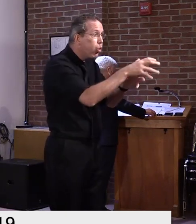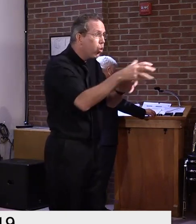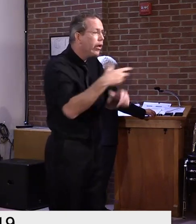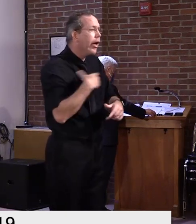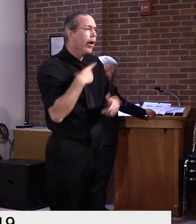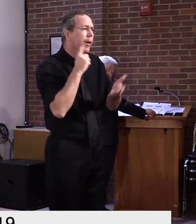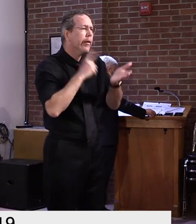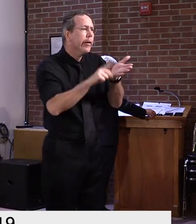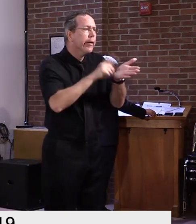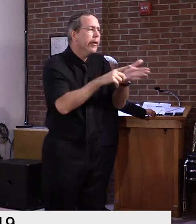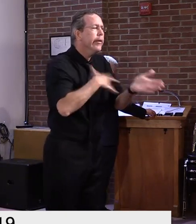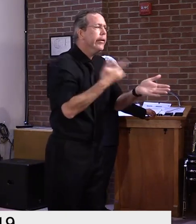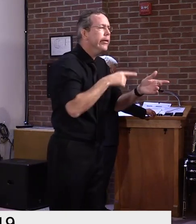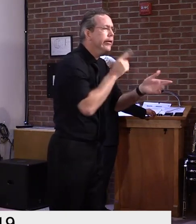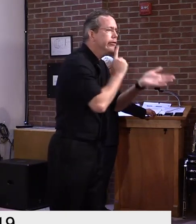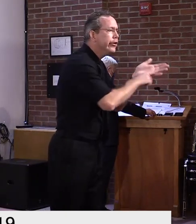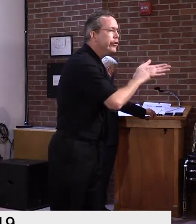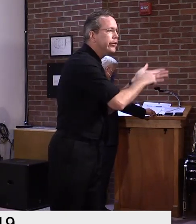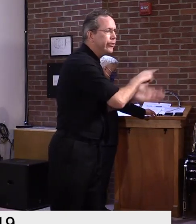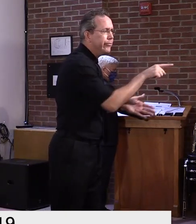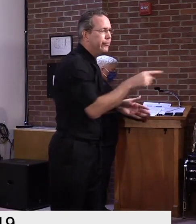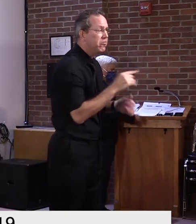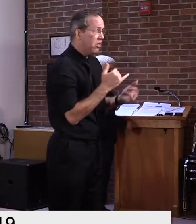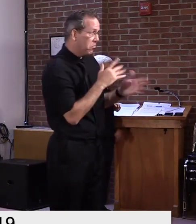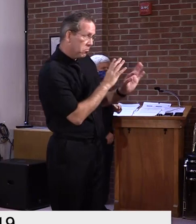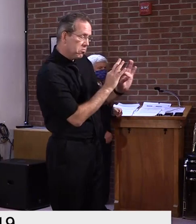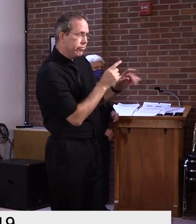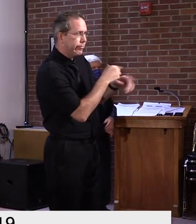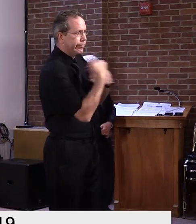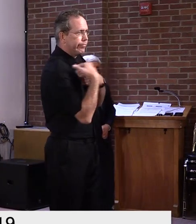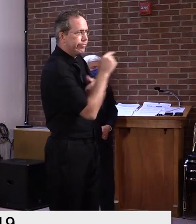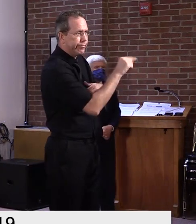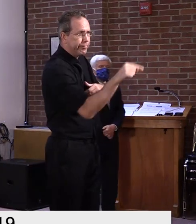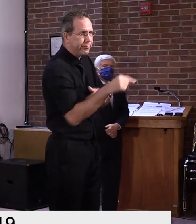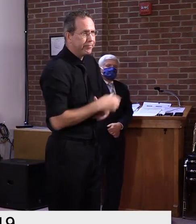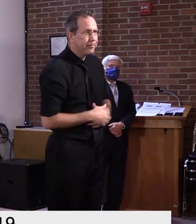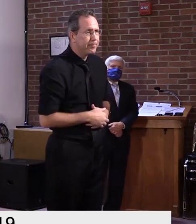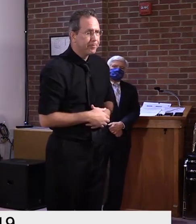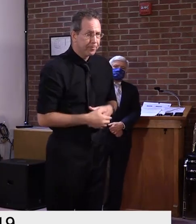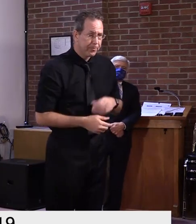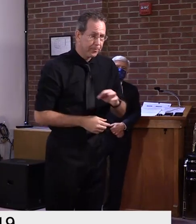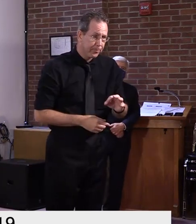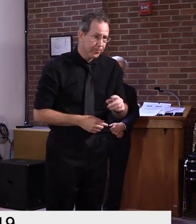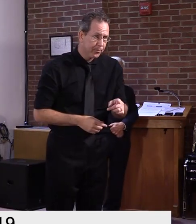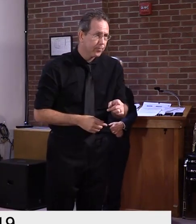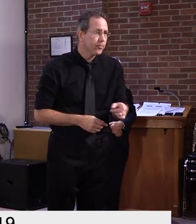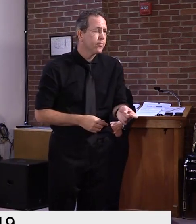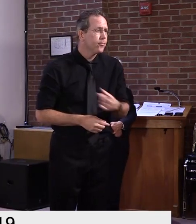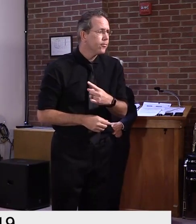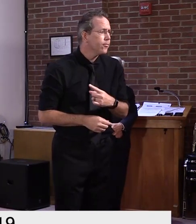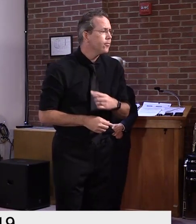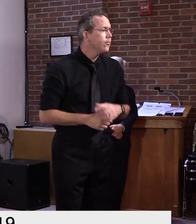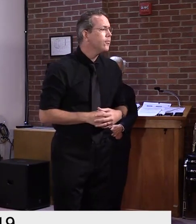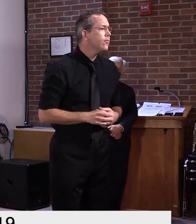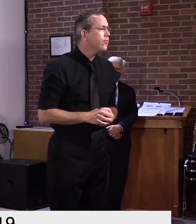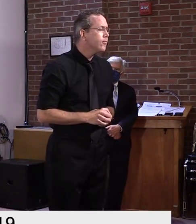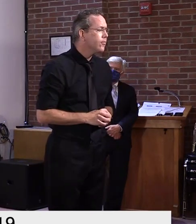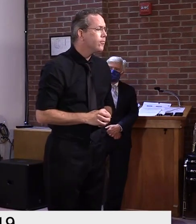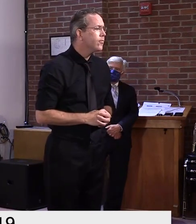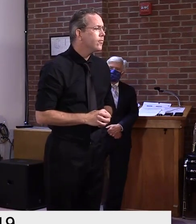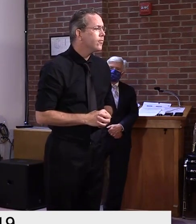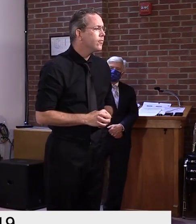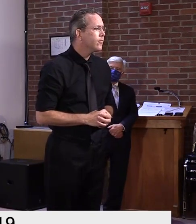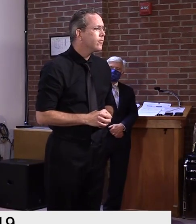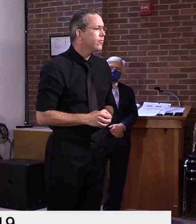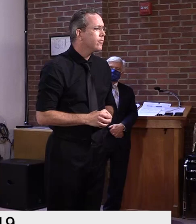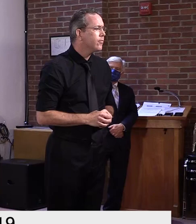At least what I've heard in Johnson is that there are students that may have, you know, just shown up from out of state and are